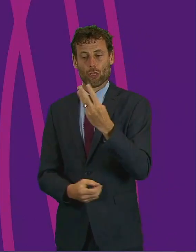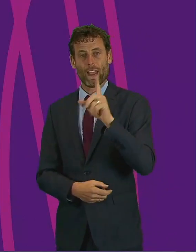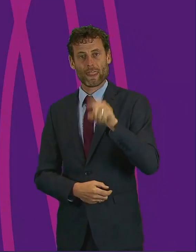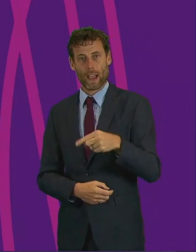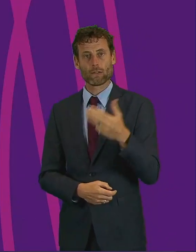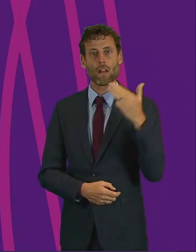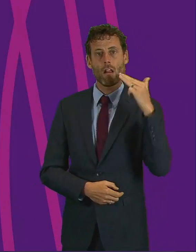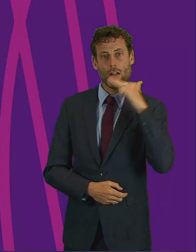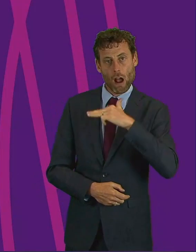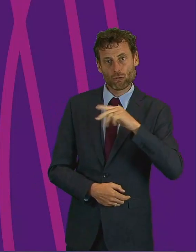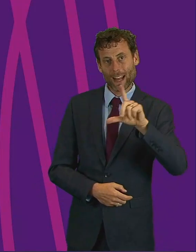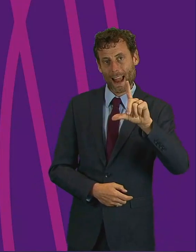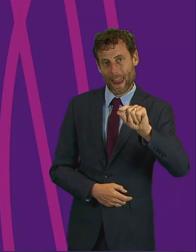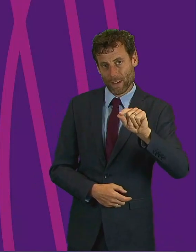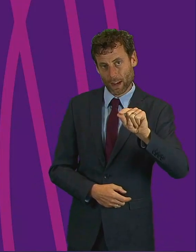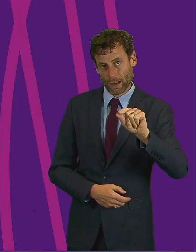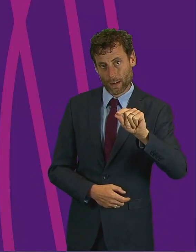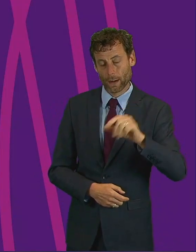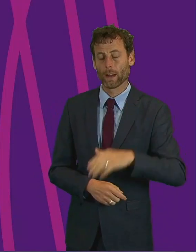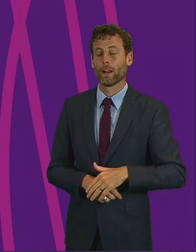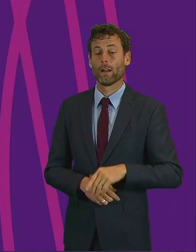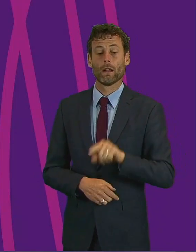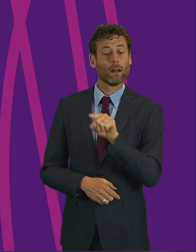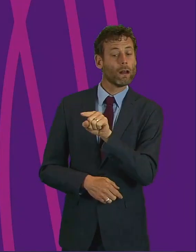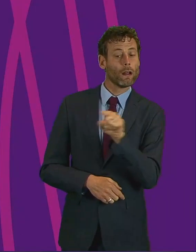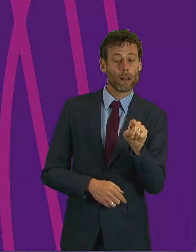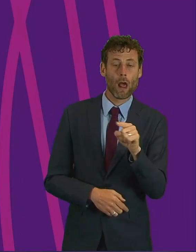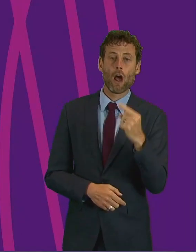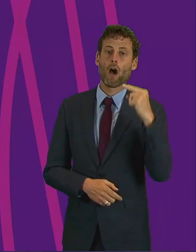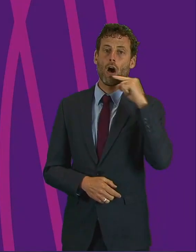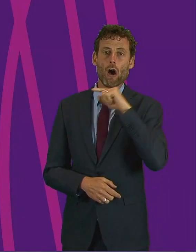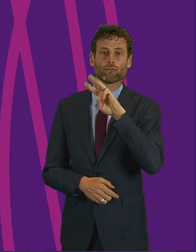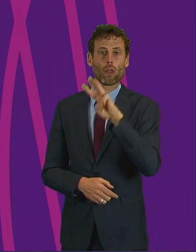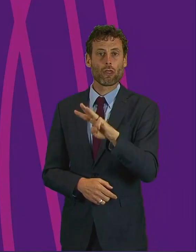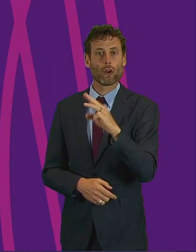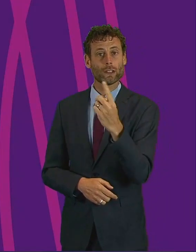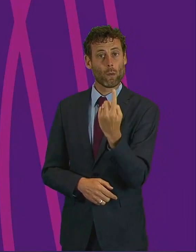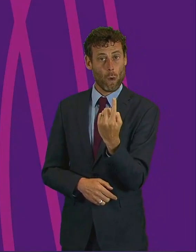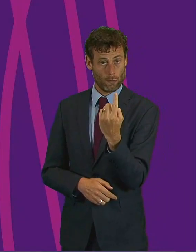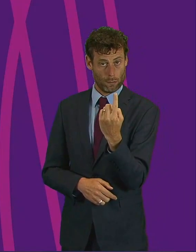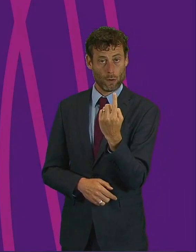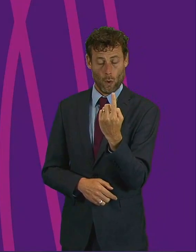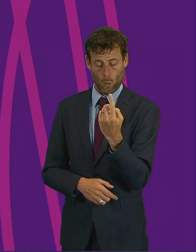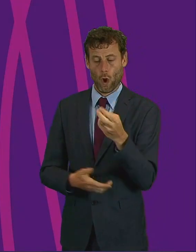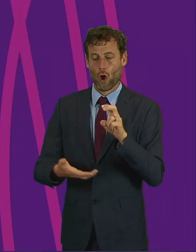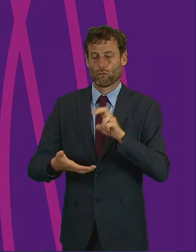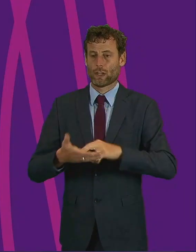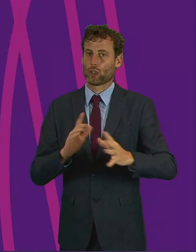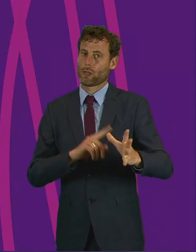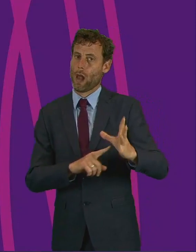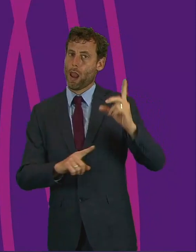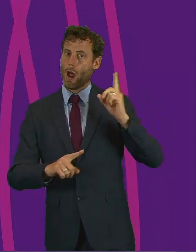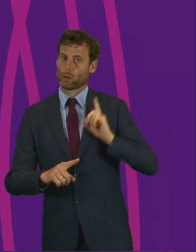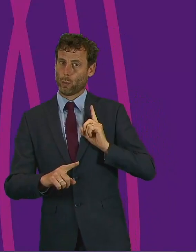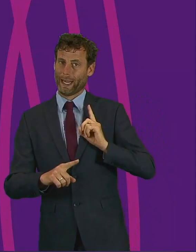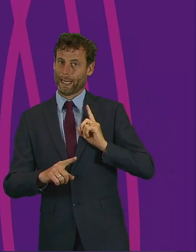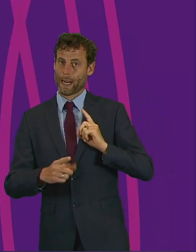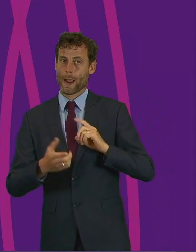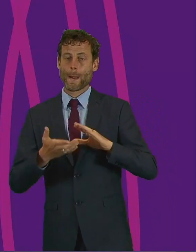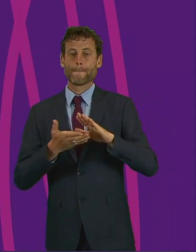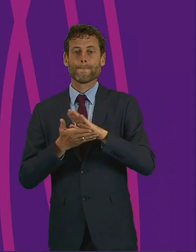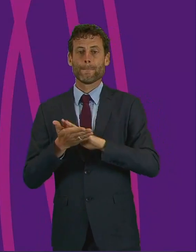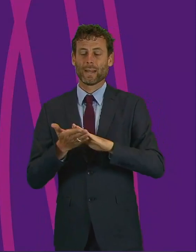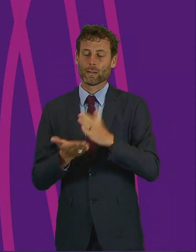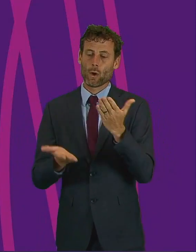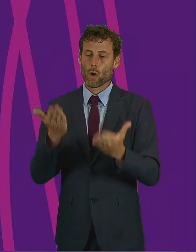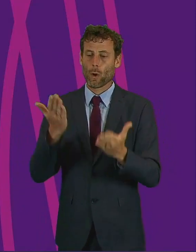3,911. Of those deaths, 131 were registered in the 7 days up to Sunday. That is a decrease of 99 from the